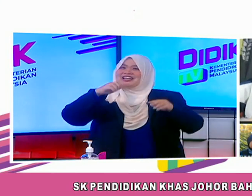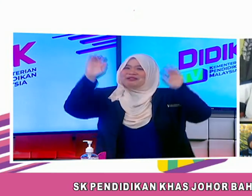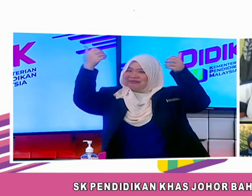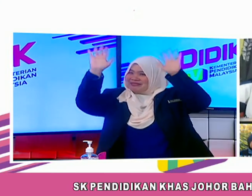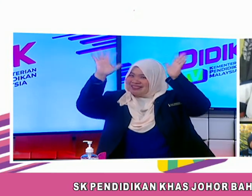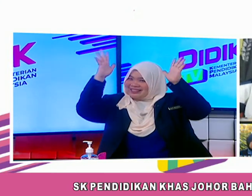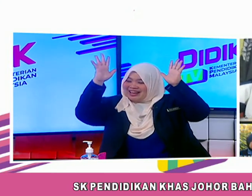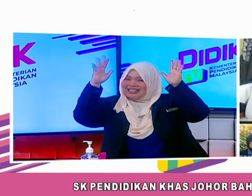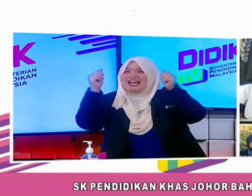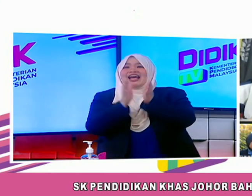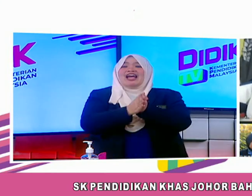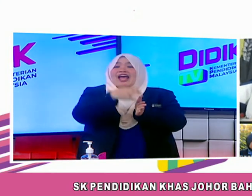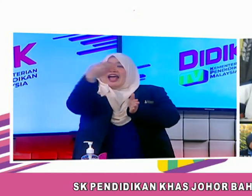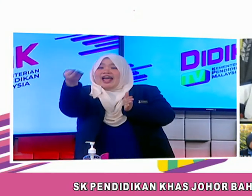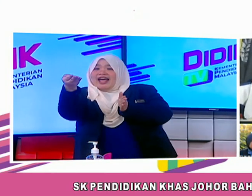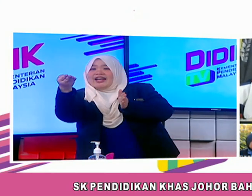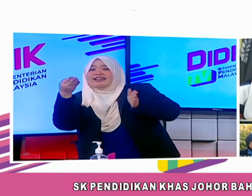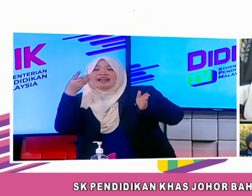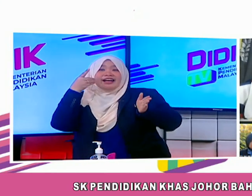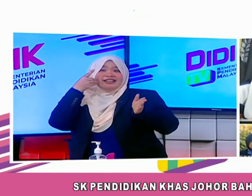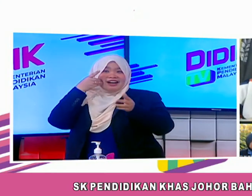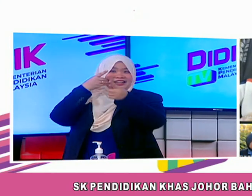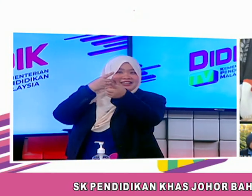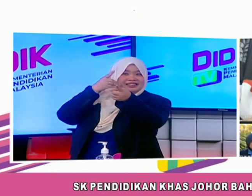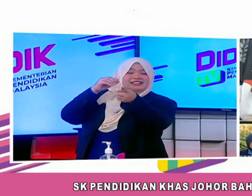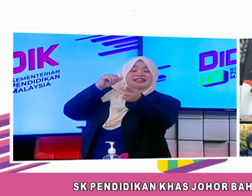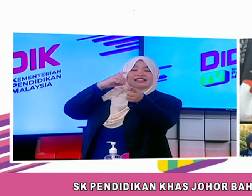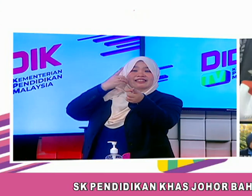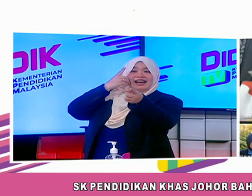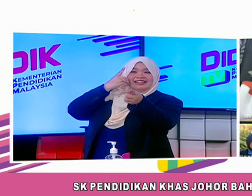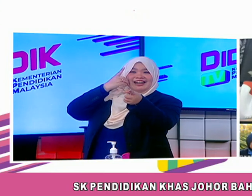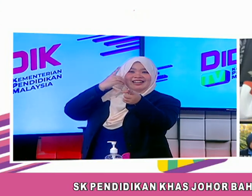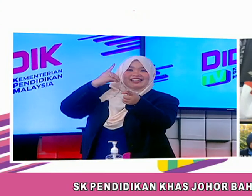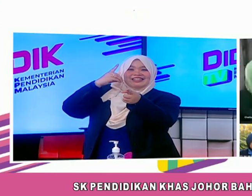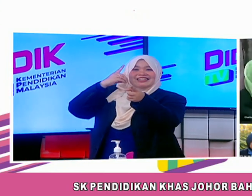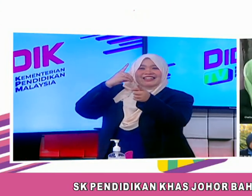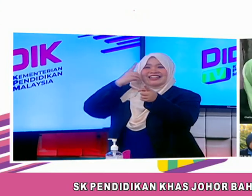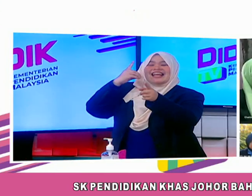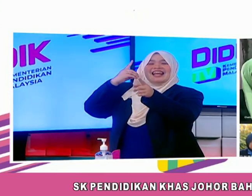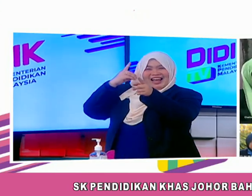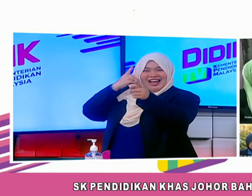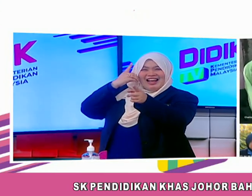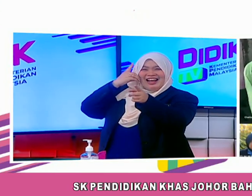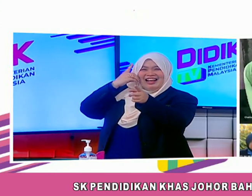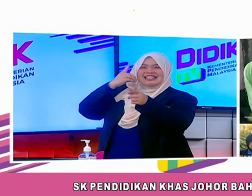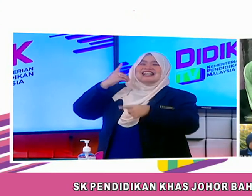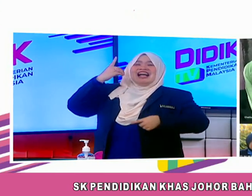Very good, Adam. Okay. And Dahlia, Dahlia.